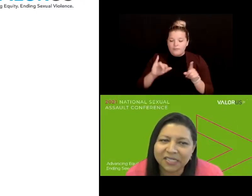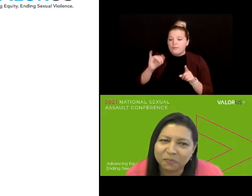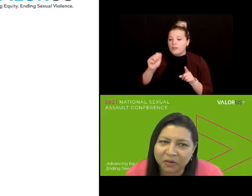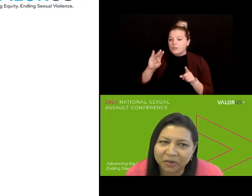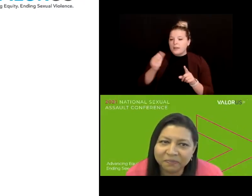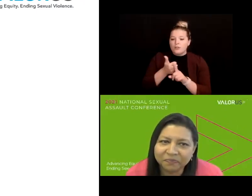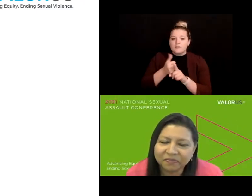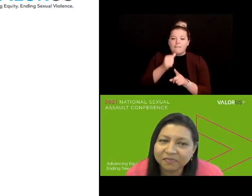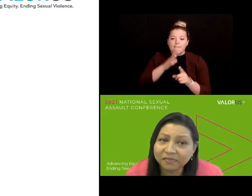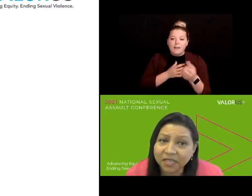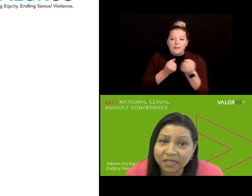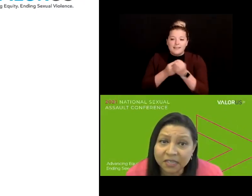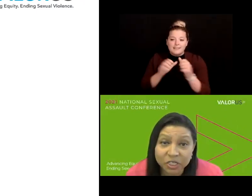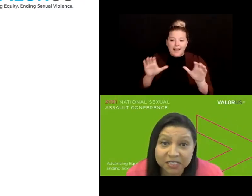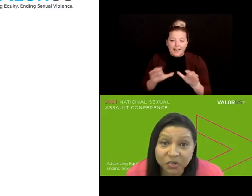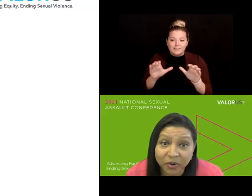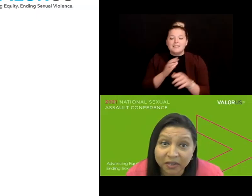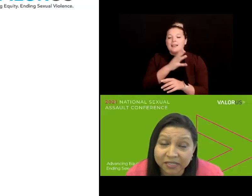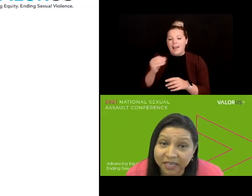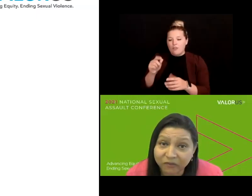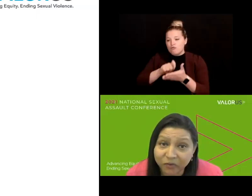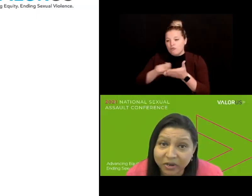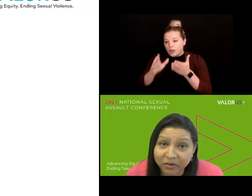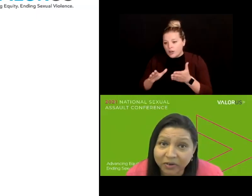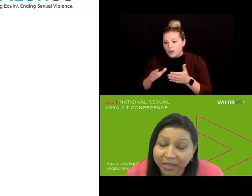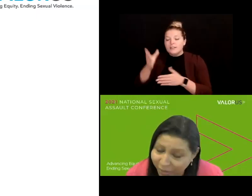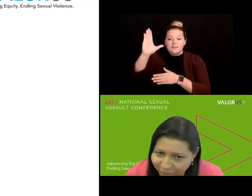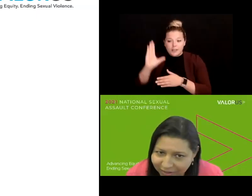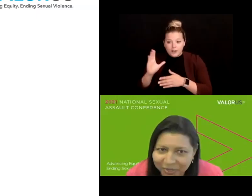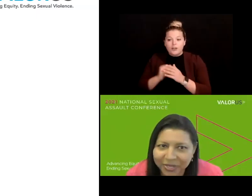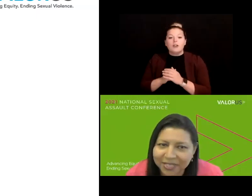and speaker. She is the executive